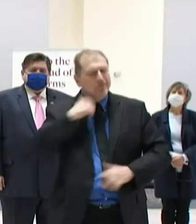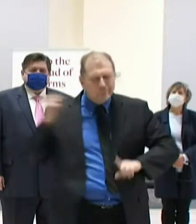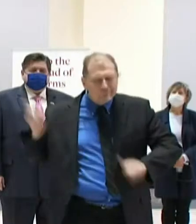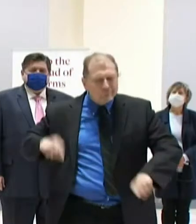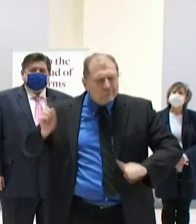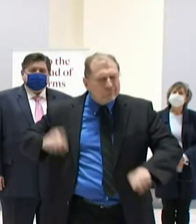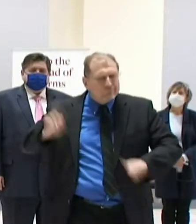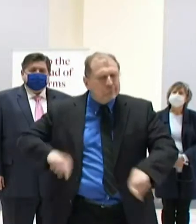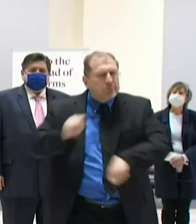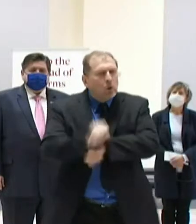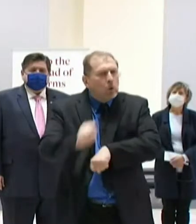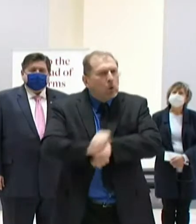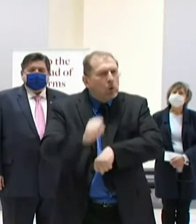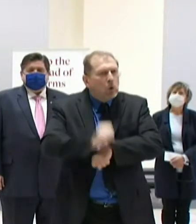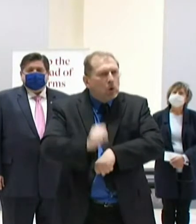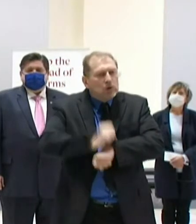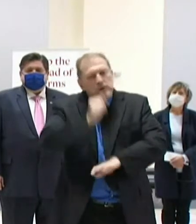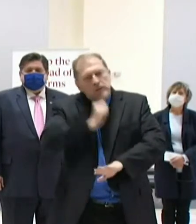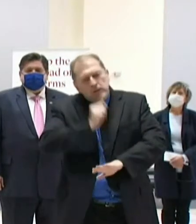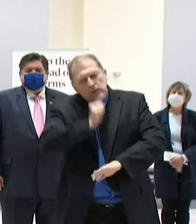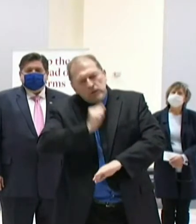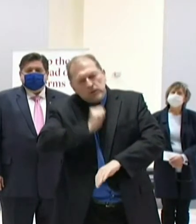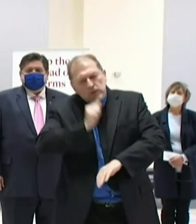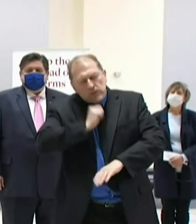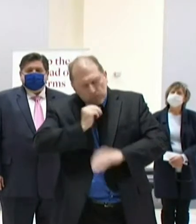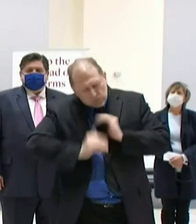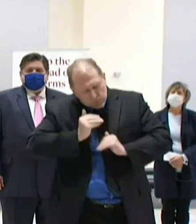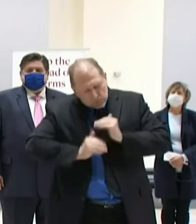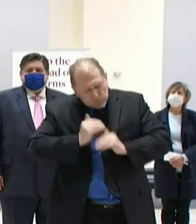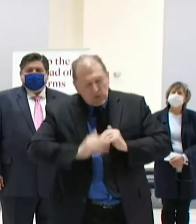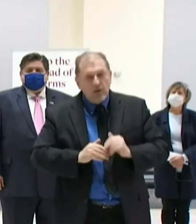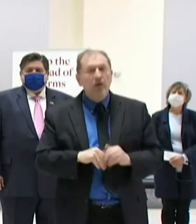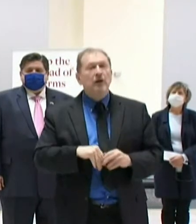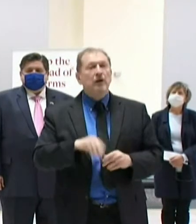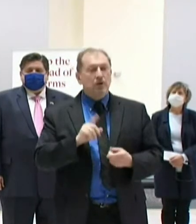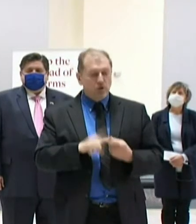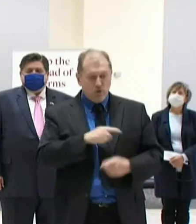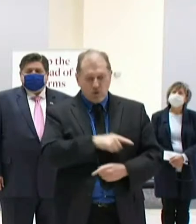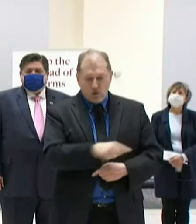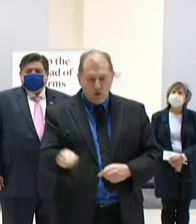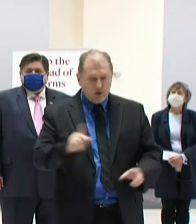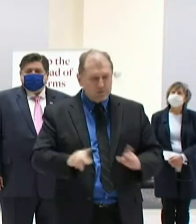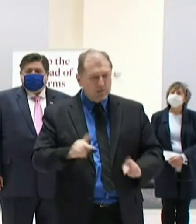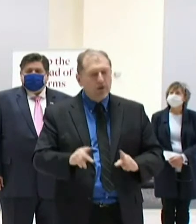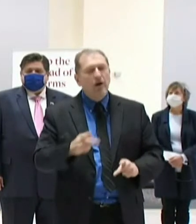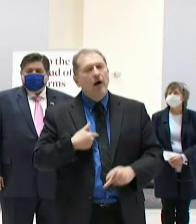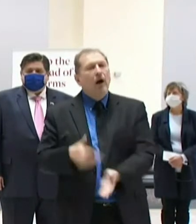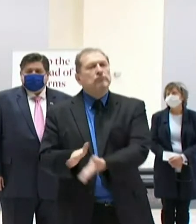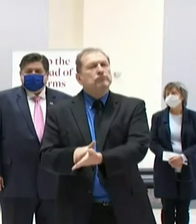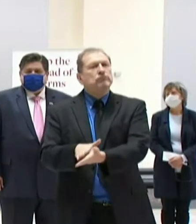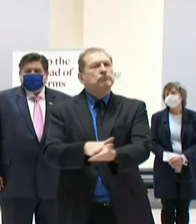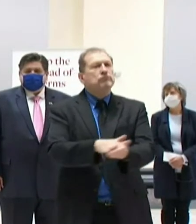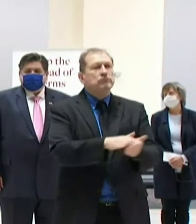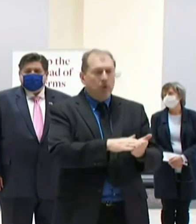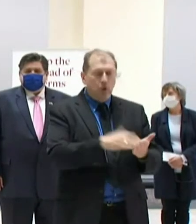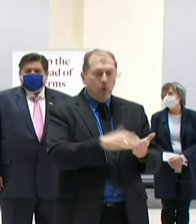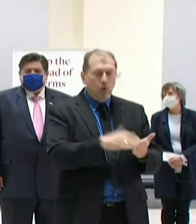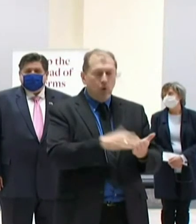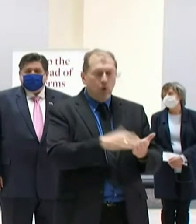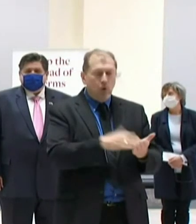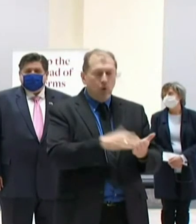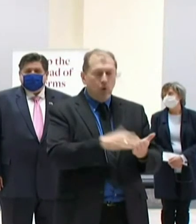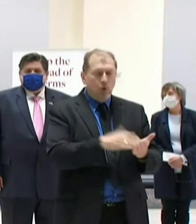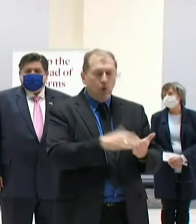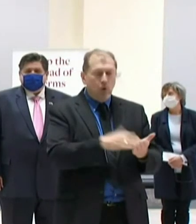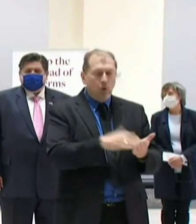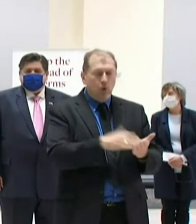sure that our city kept functioning. And for them, we've done a lot of things to make sure that they are protected. We've made sure